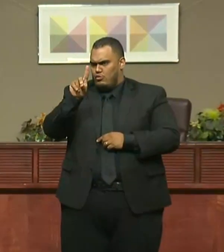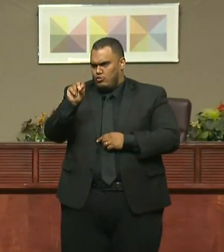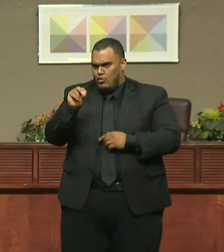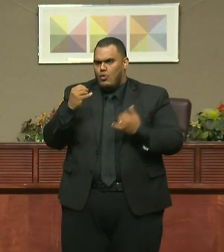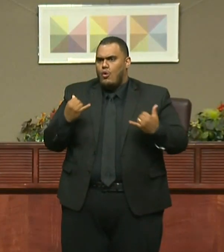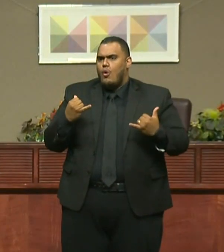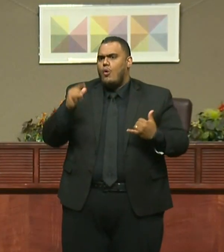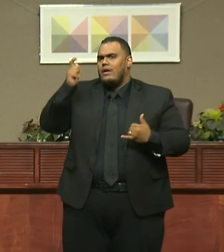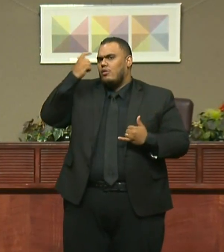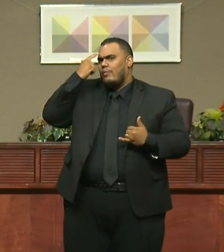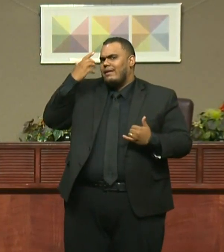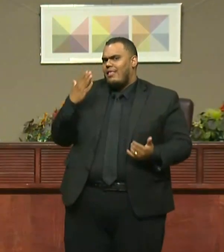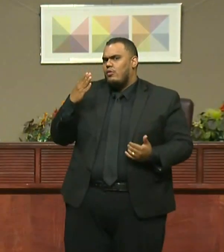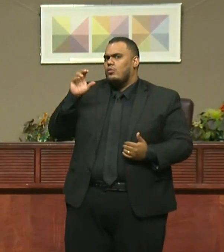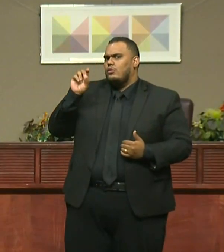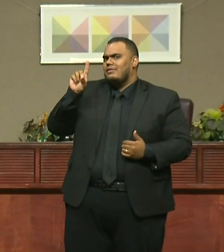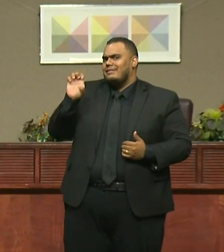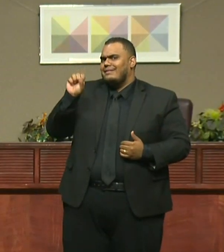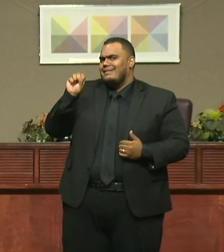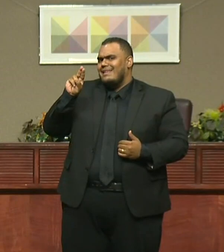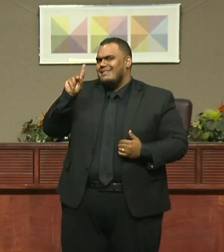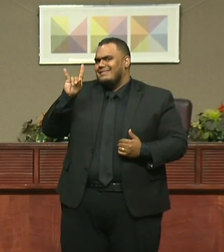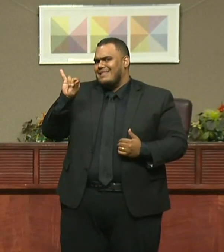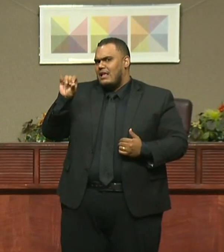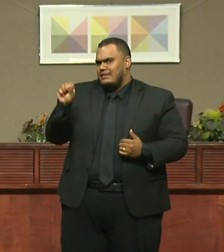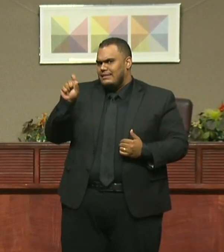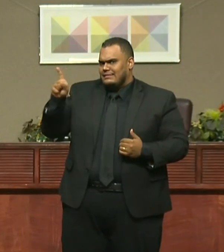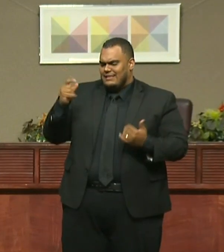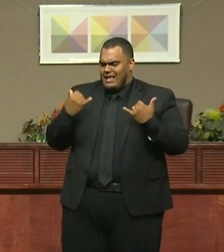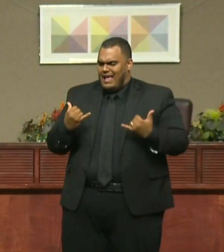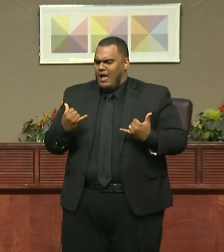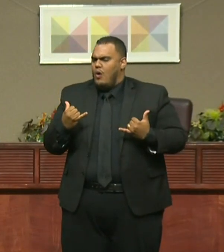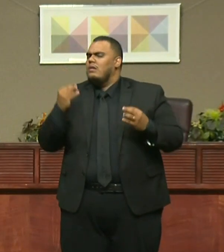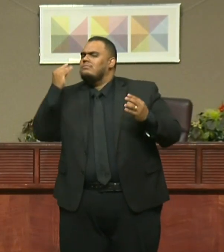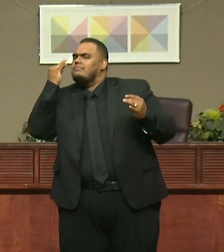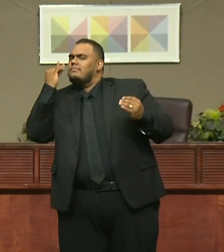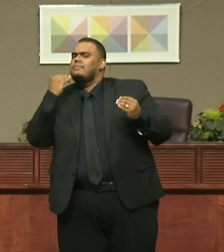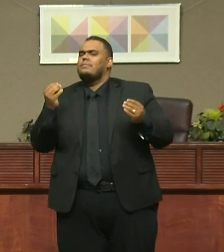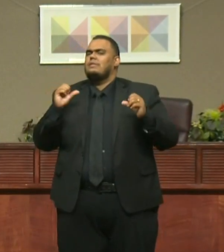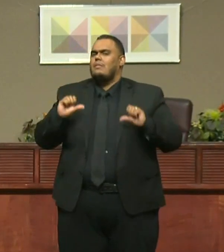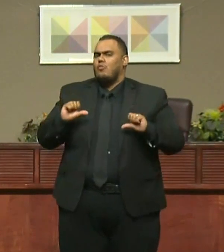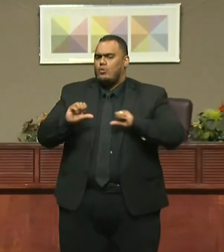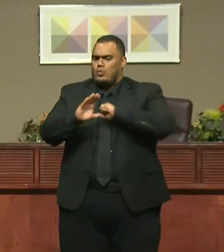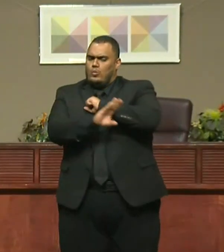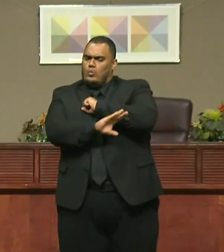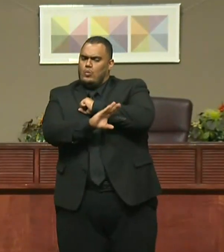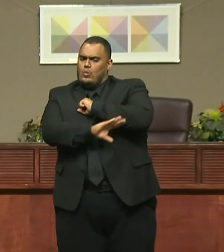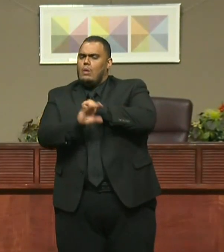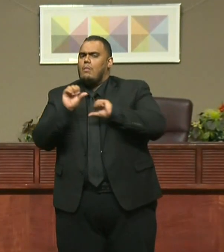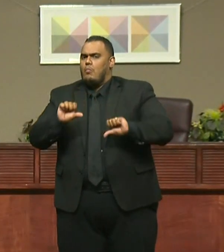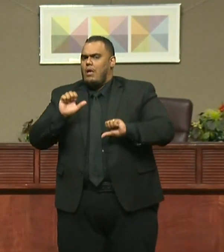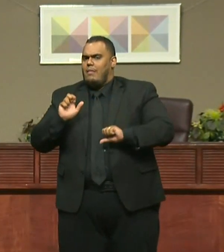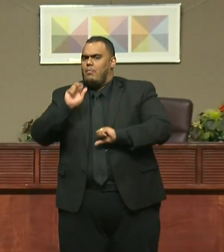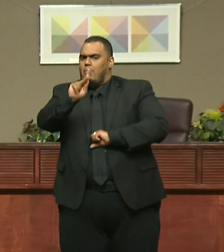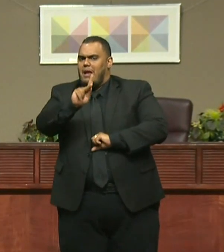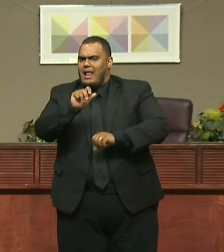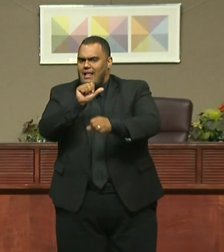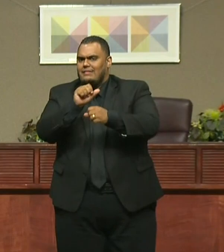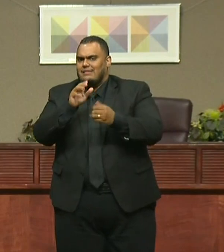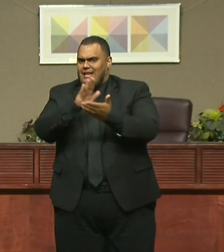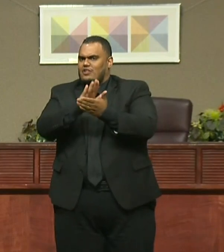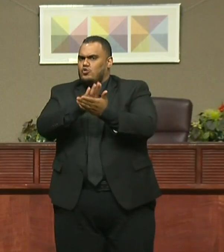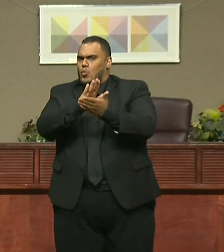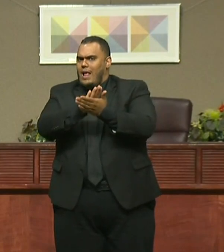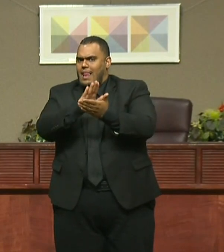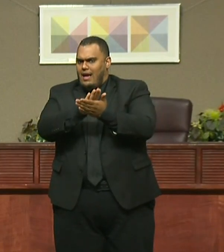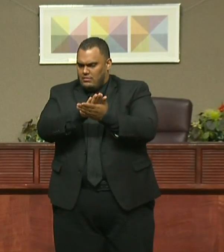posibilidad de que los estudiantes regresen a las escuelas, quizás para el otoño, pero mientras tanto estamos viendo un repunte de la pandemia. ¿Cómo